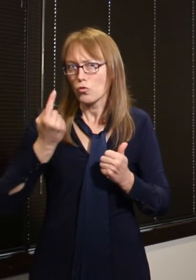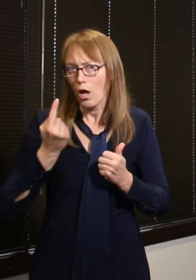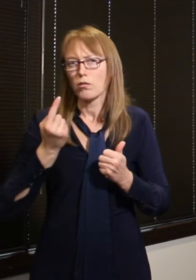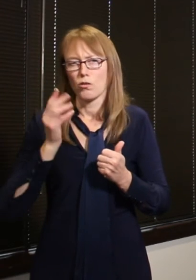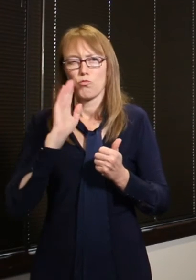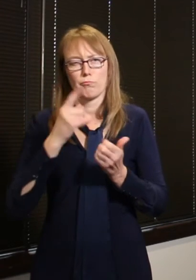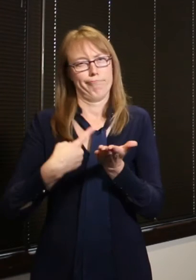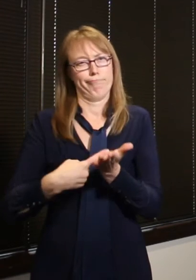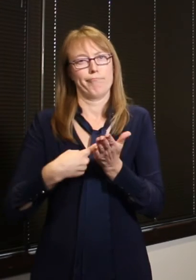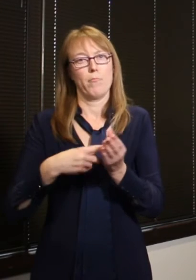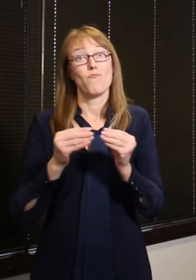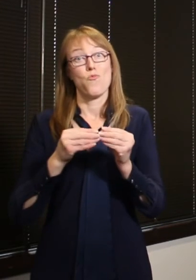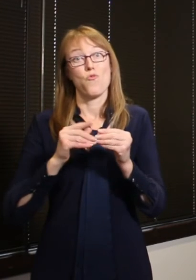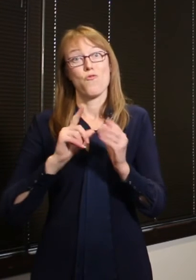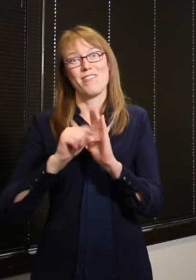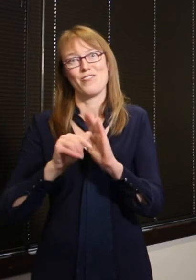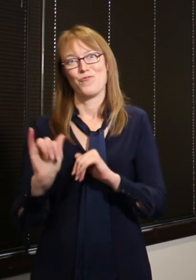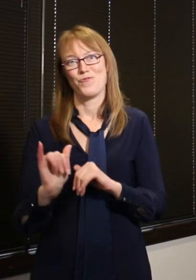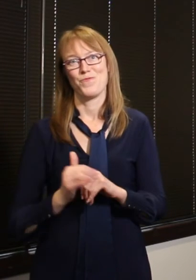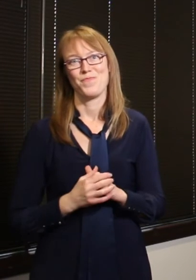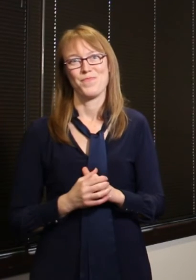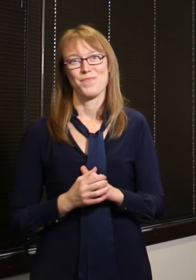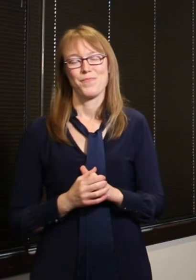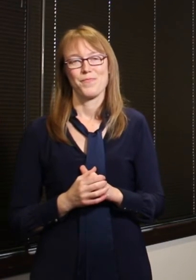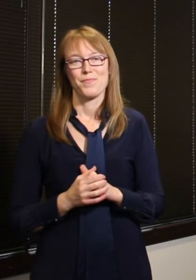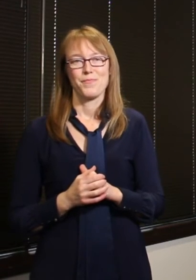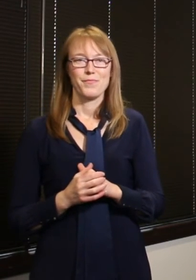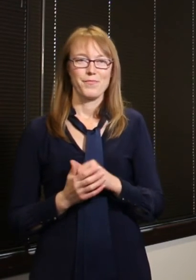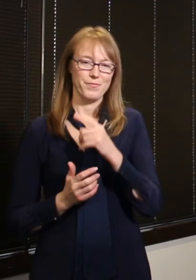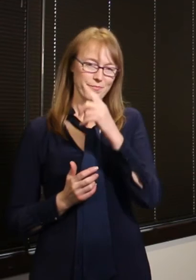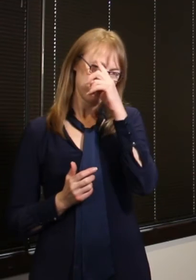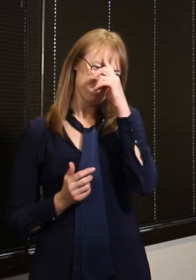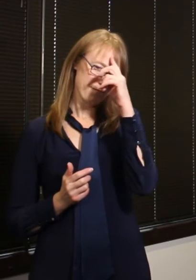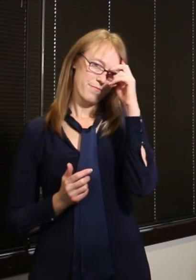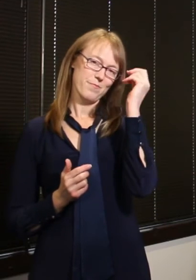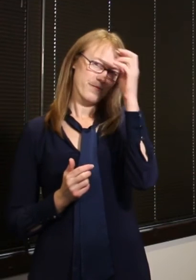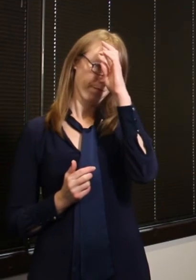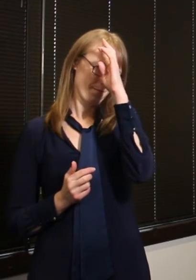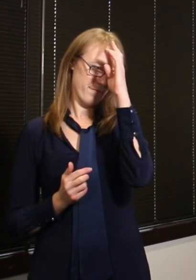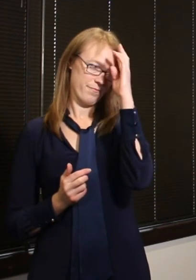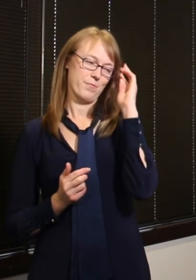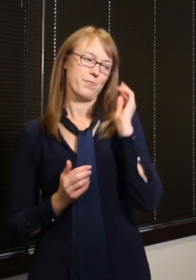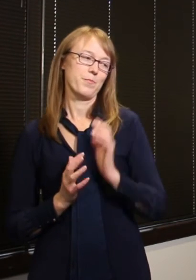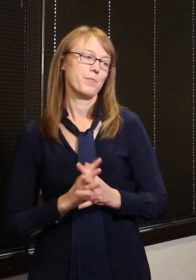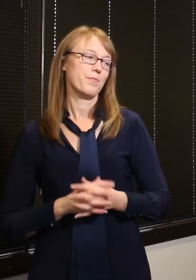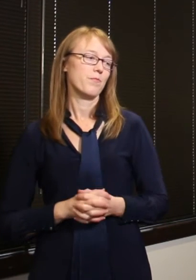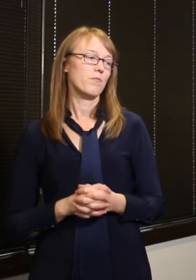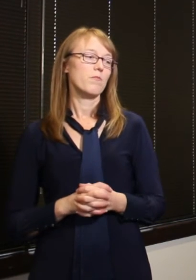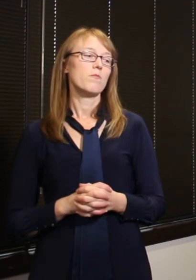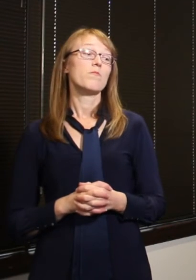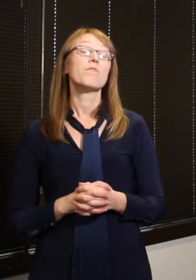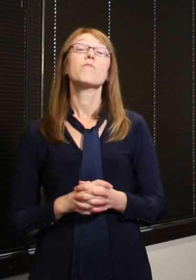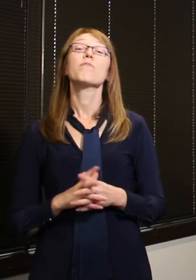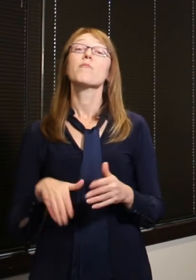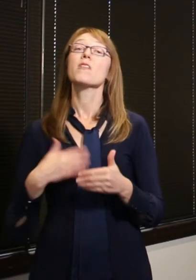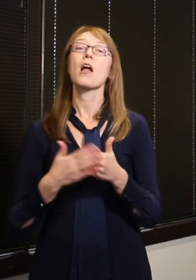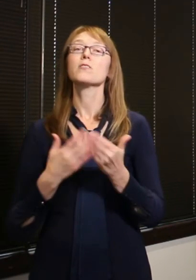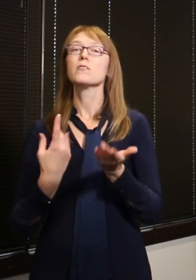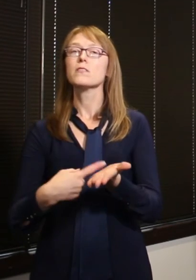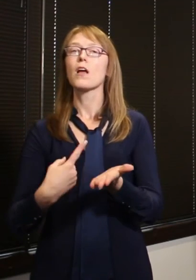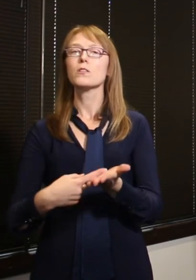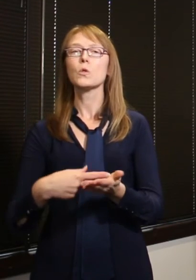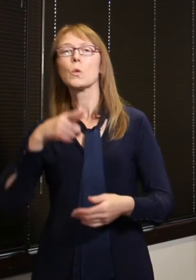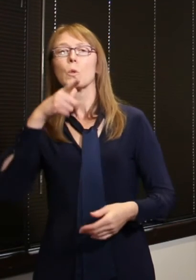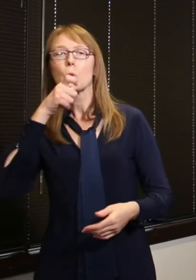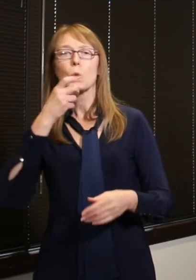week, I'm sure. The last couple of slides I wanted to talk about are who is wearing a mask. And so this is data